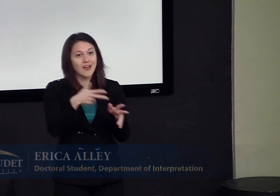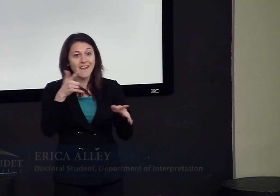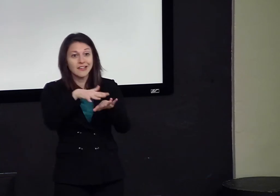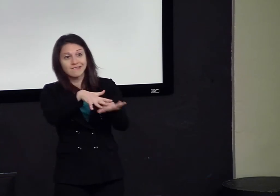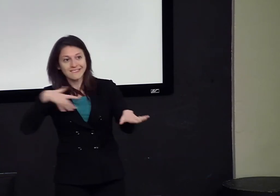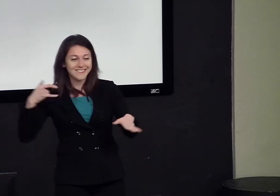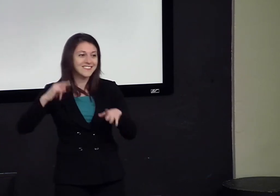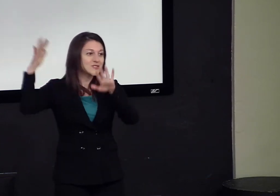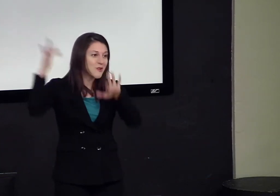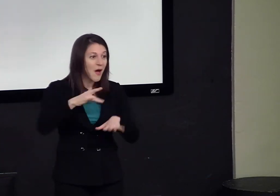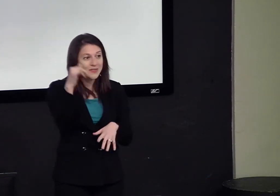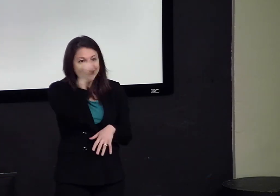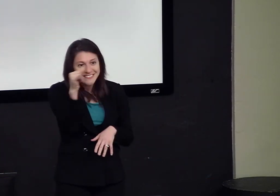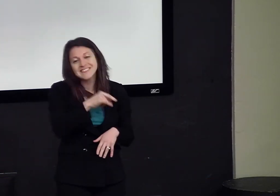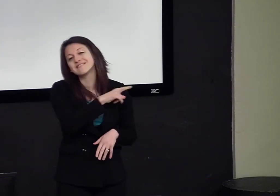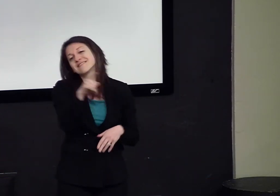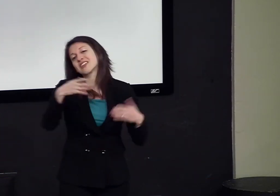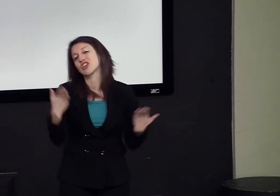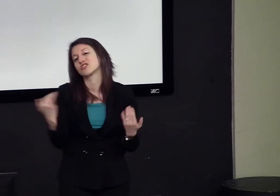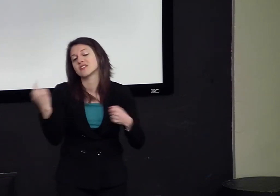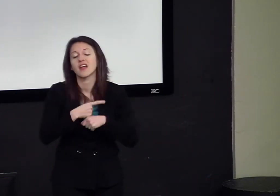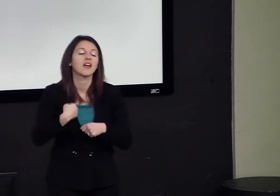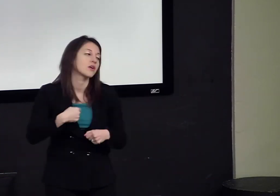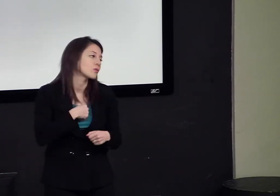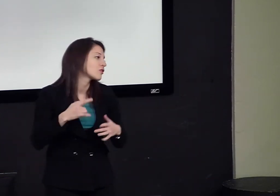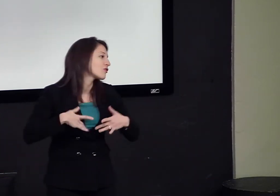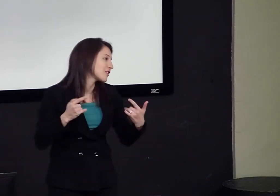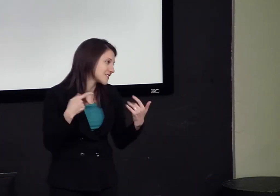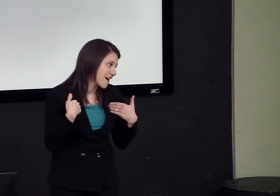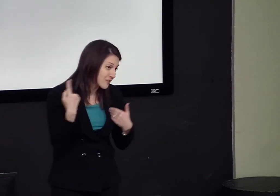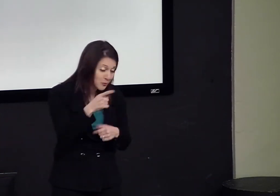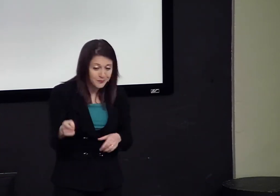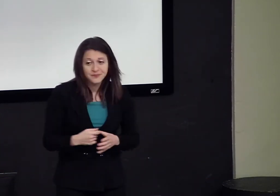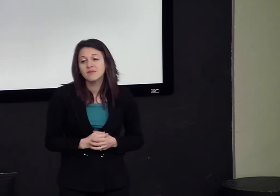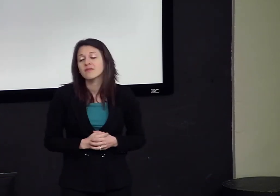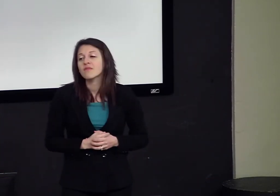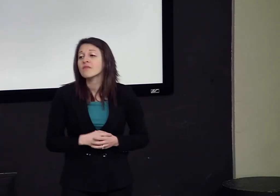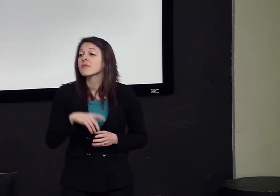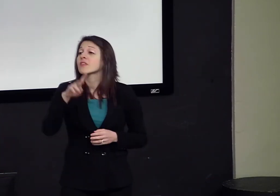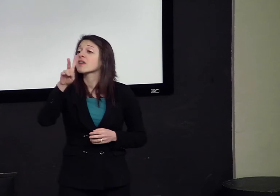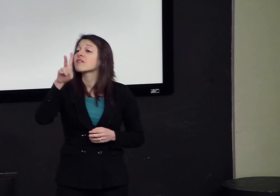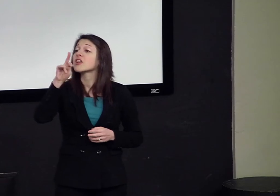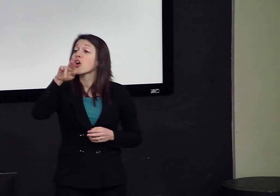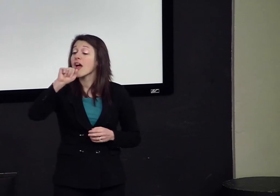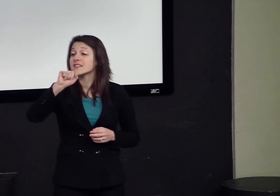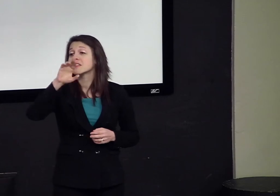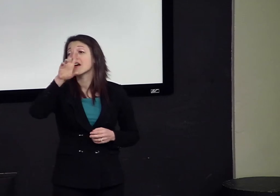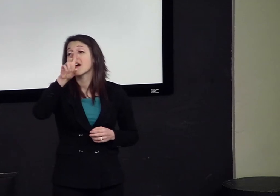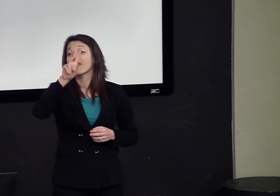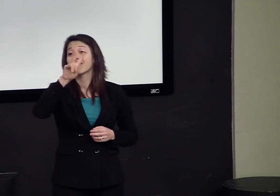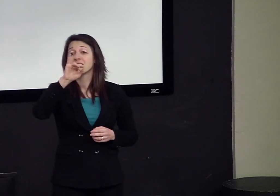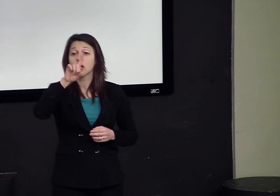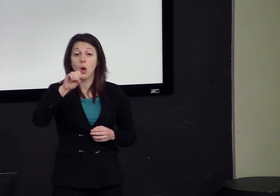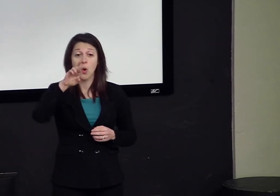taking time to be here despite the weather that we experienced over the last couple of days. It's a pleasure to have you all here.